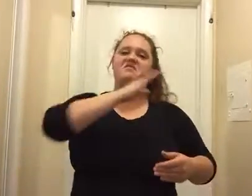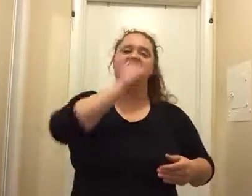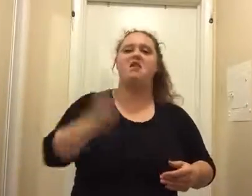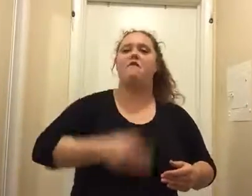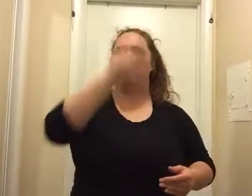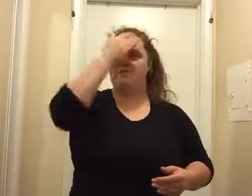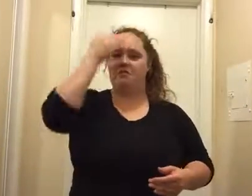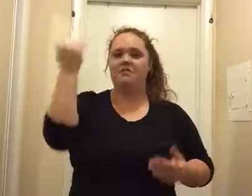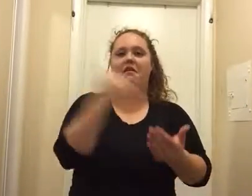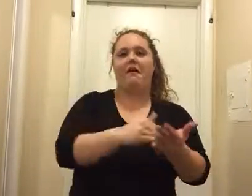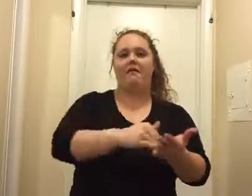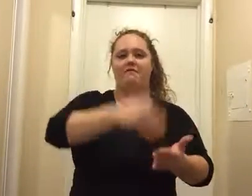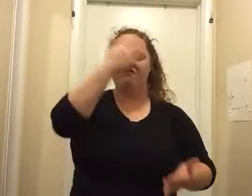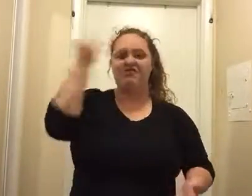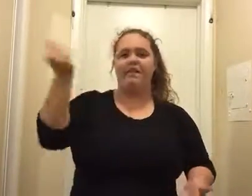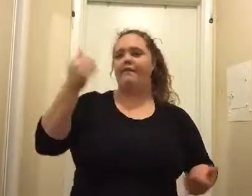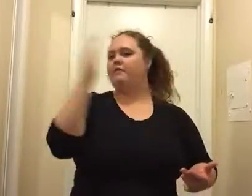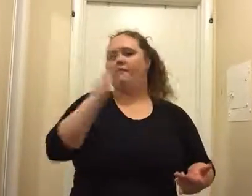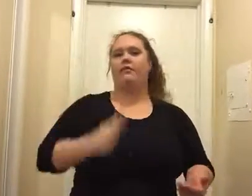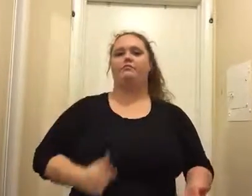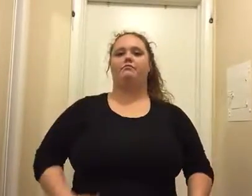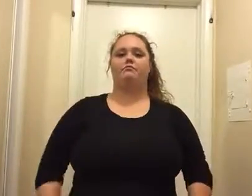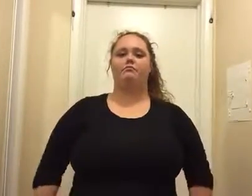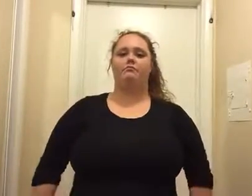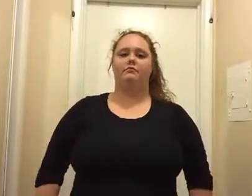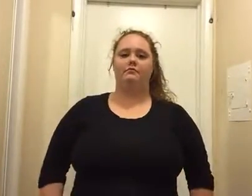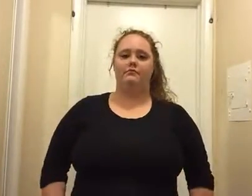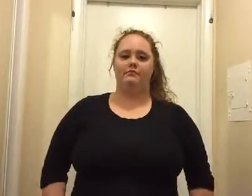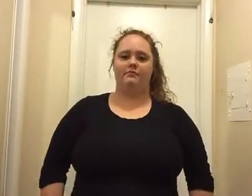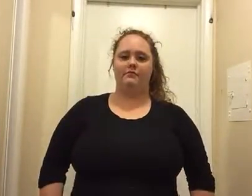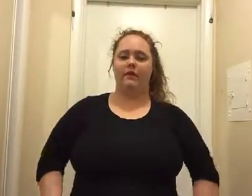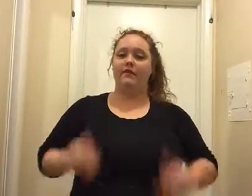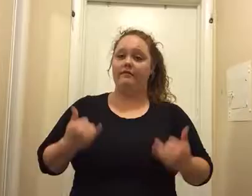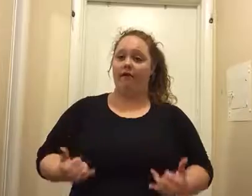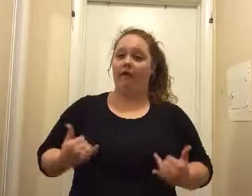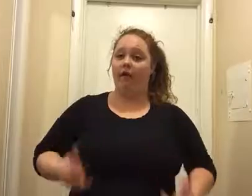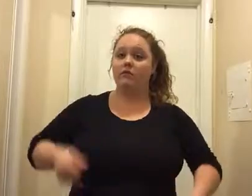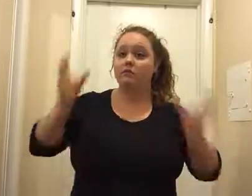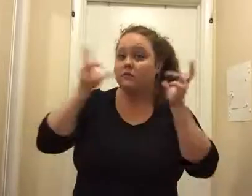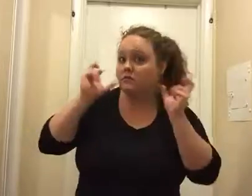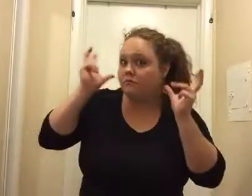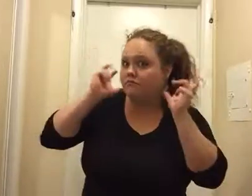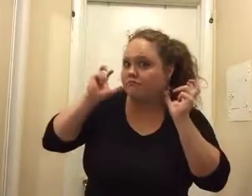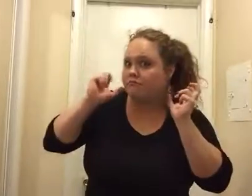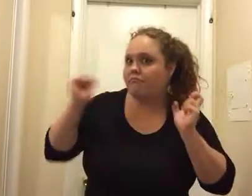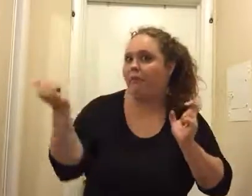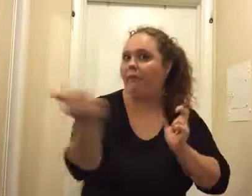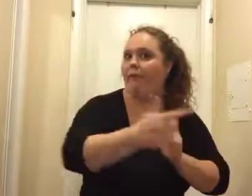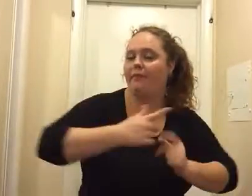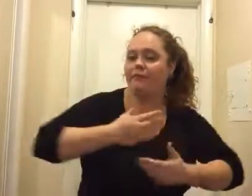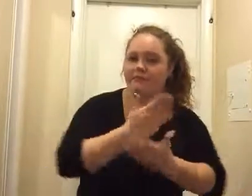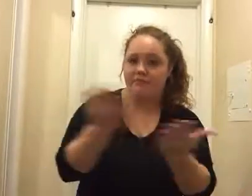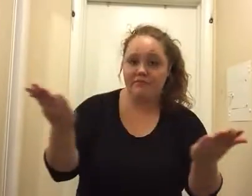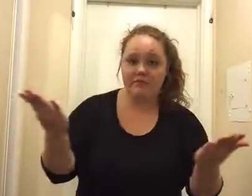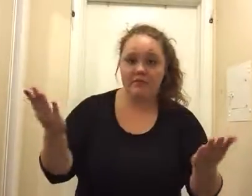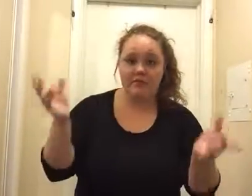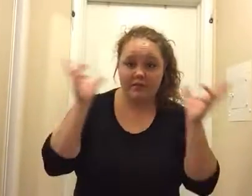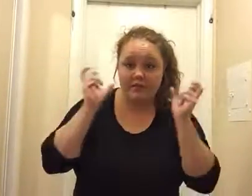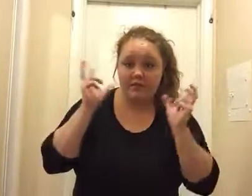Everyone is listening to you now. You came by the tens of millions to become part of a historic movement, the